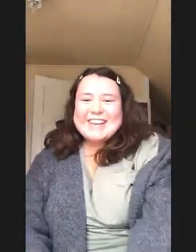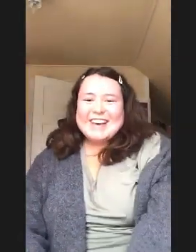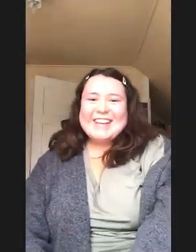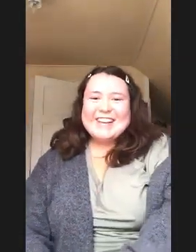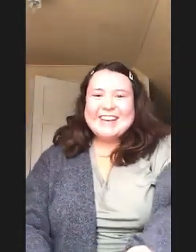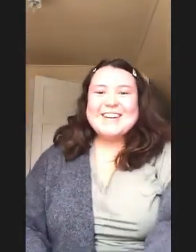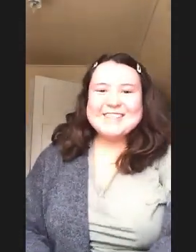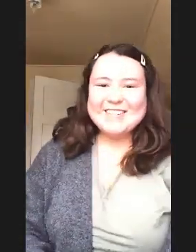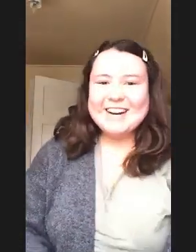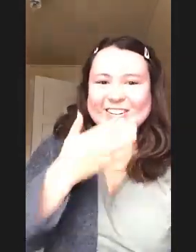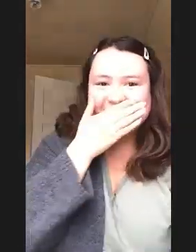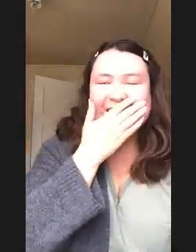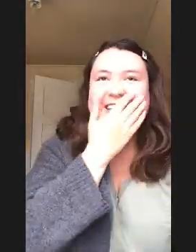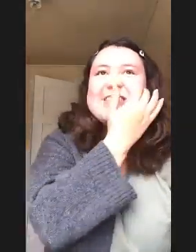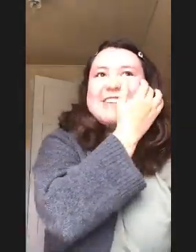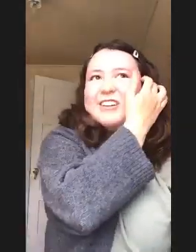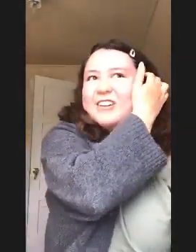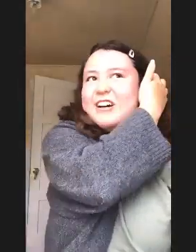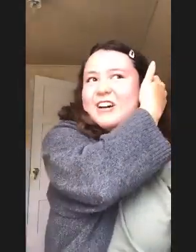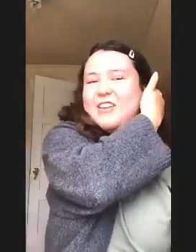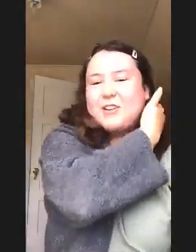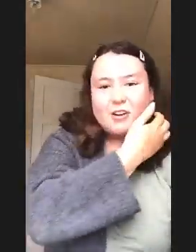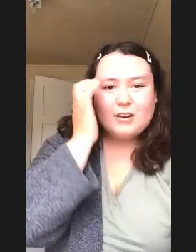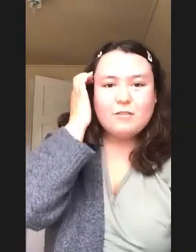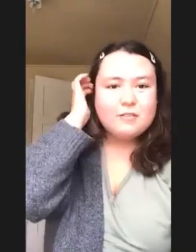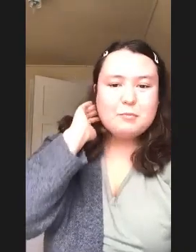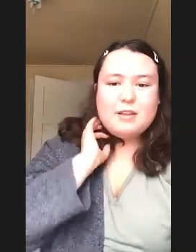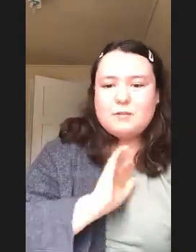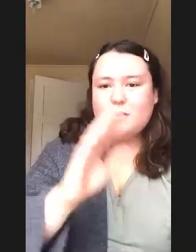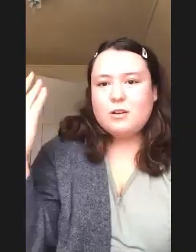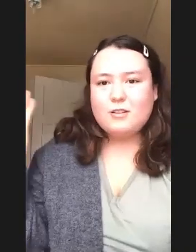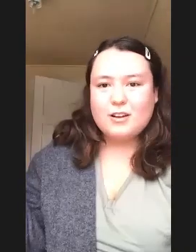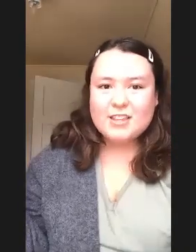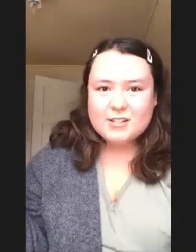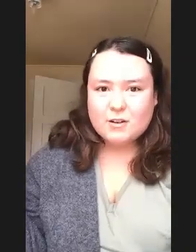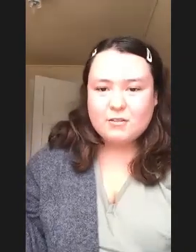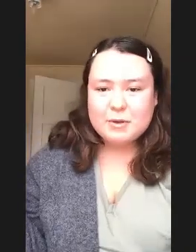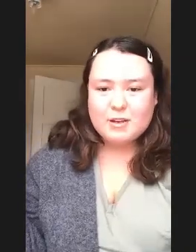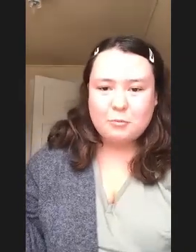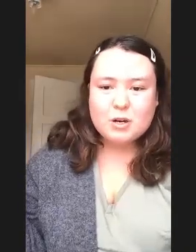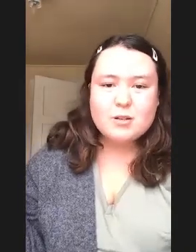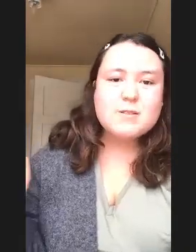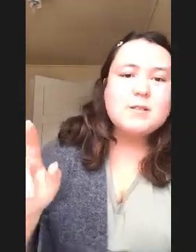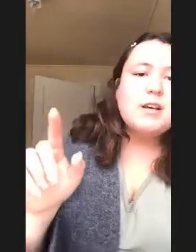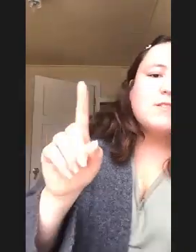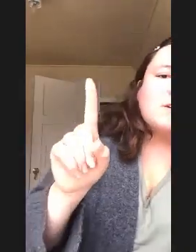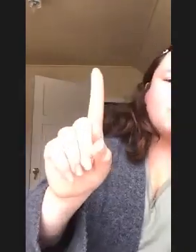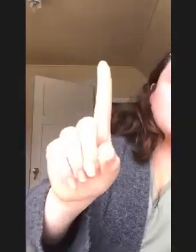Yeah. Also, it's another good one would be, another good thing to know would be the numbers. So